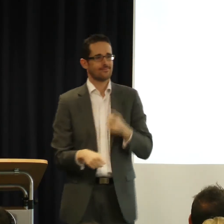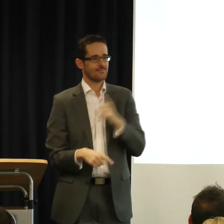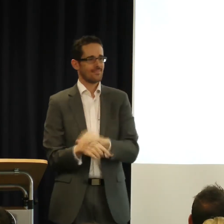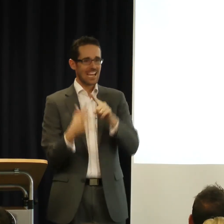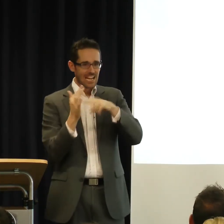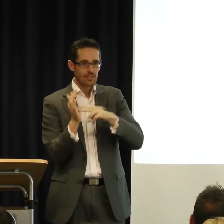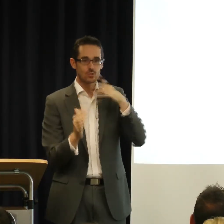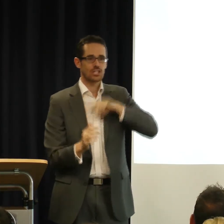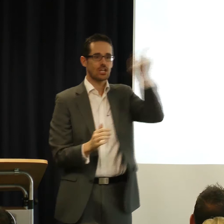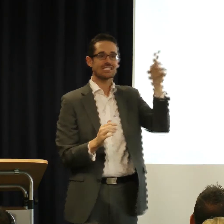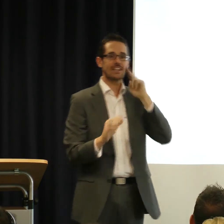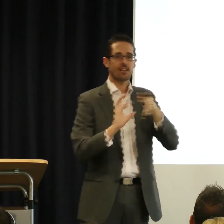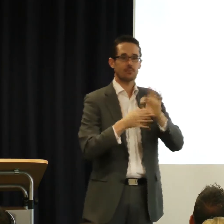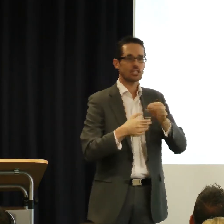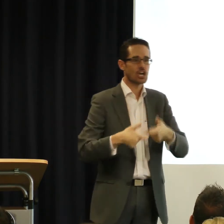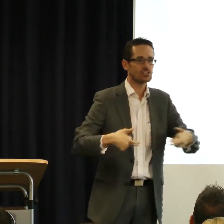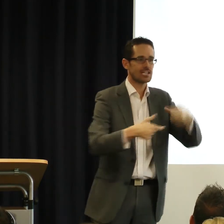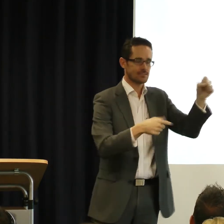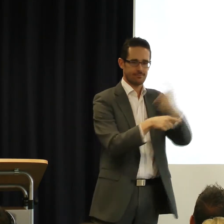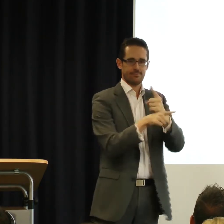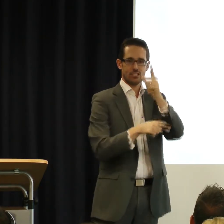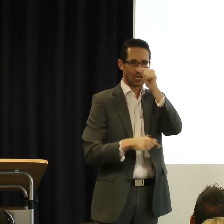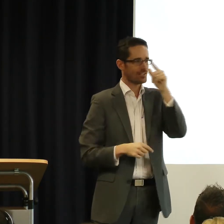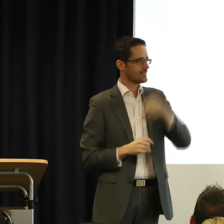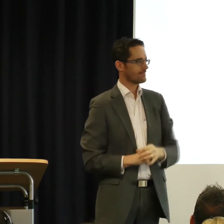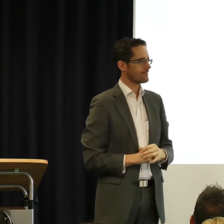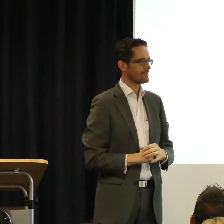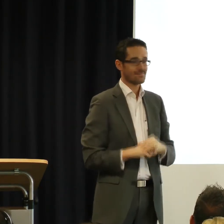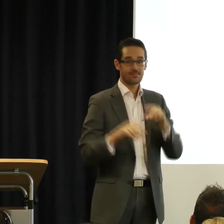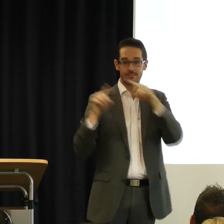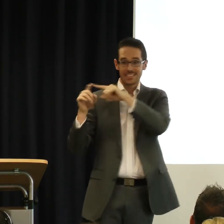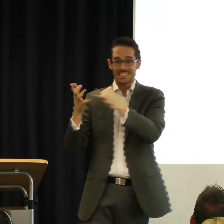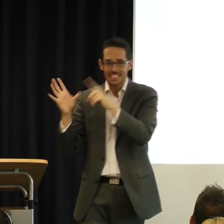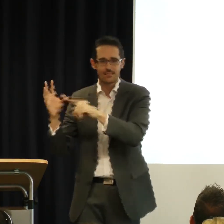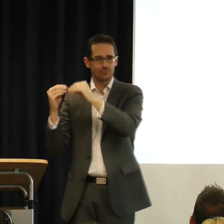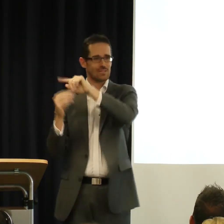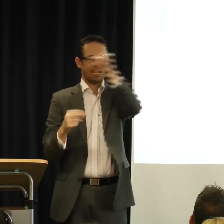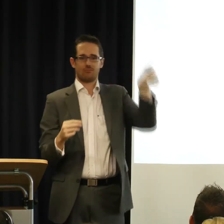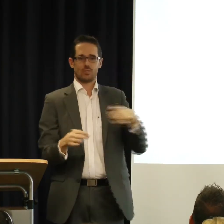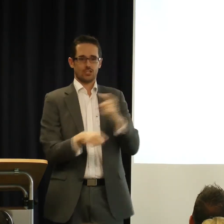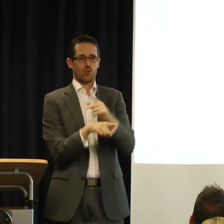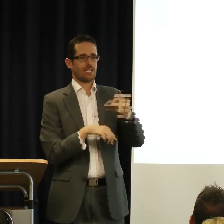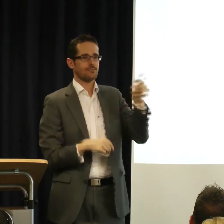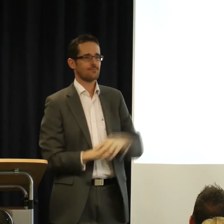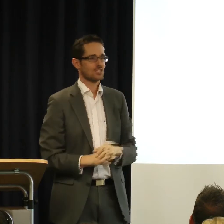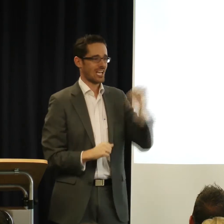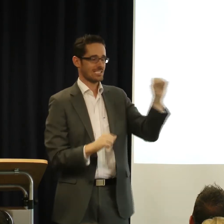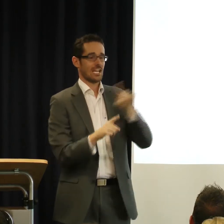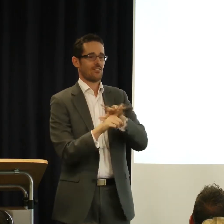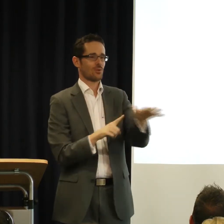John. Even when I go to the Deaf Olympics Congress, most recently this year, people spoke about him. No matter where I travel to around